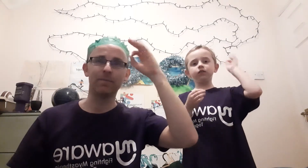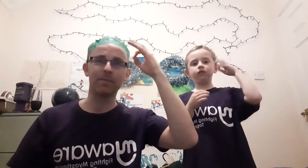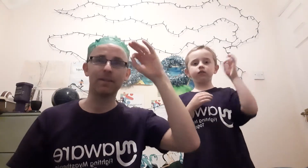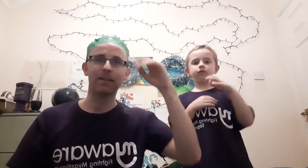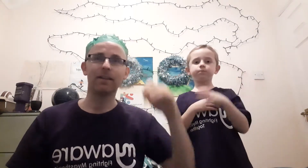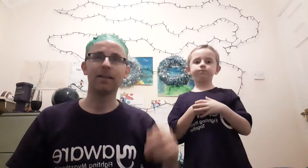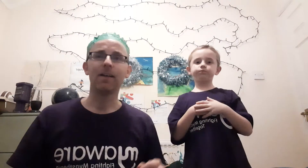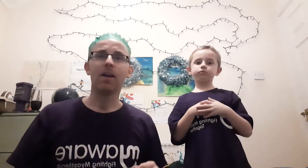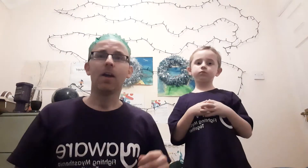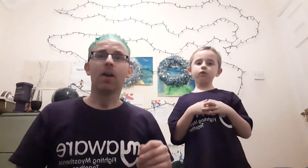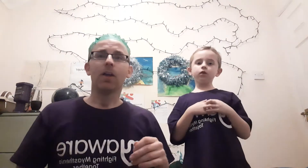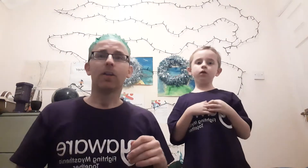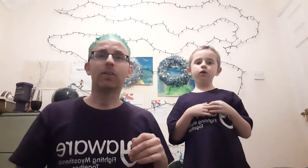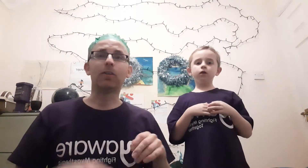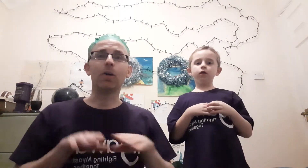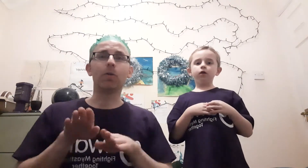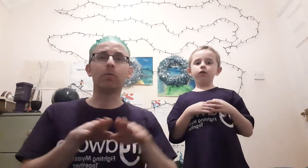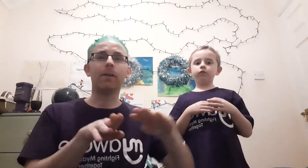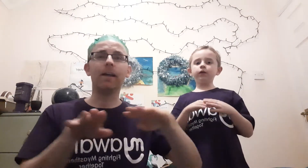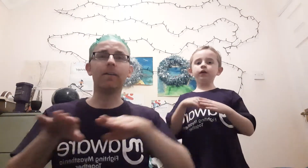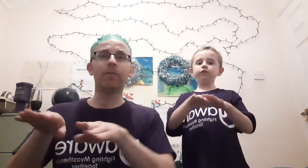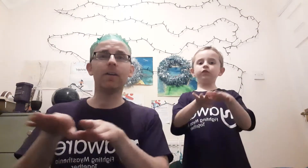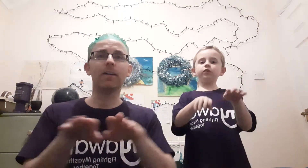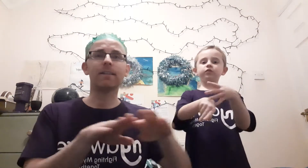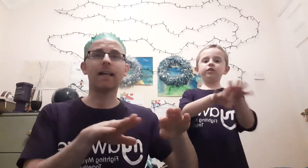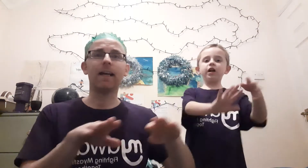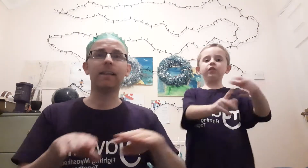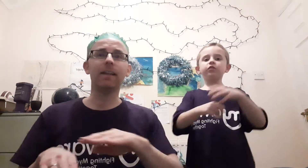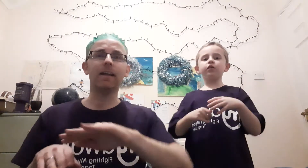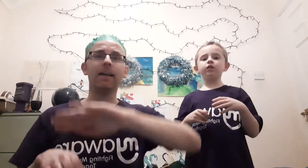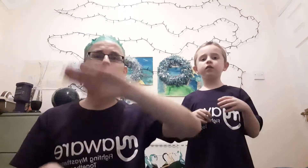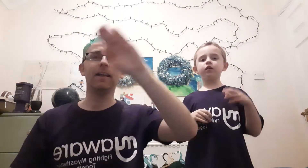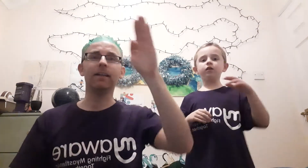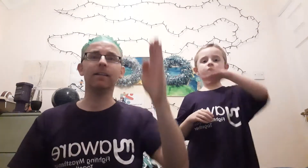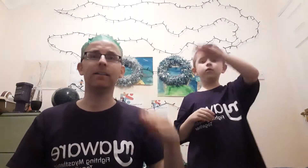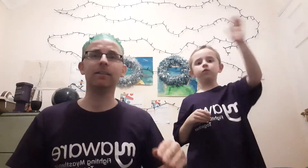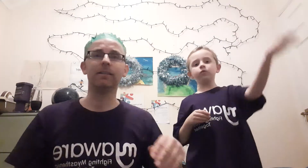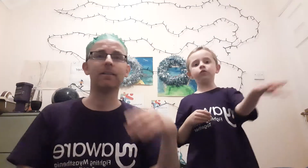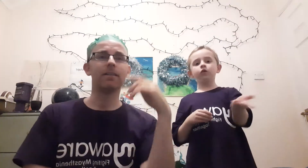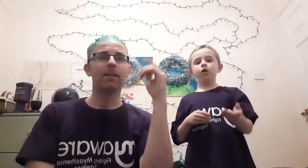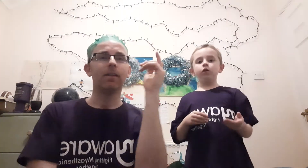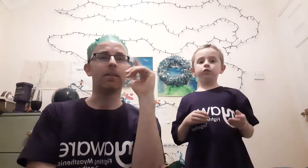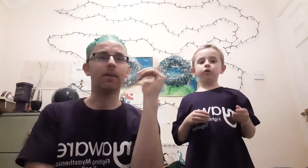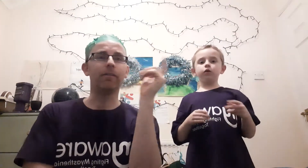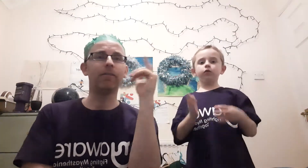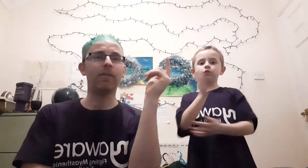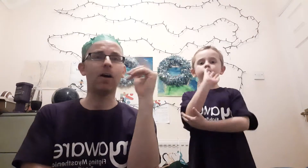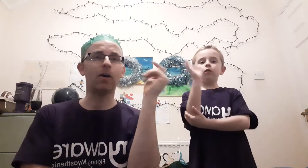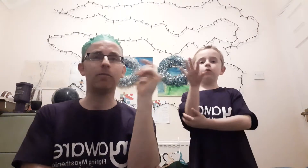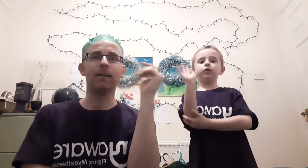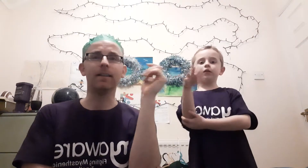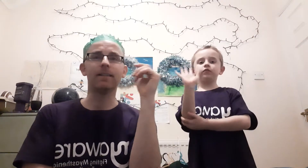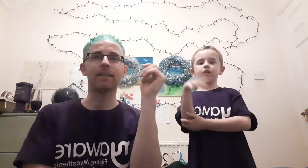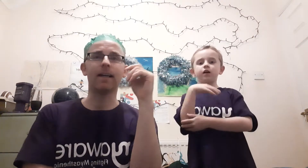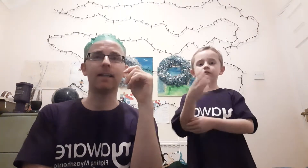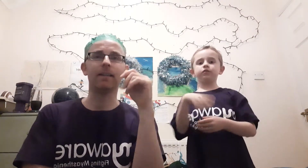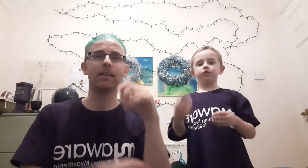dreams. The rivers and the hills, the forests and the